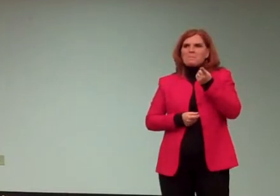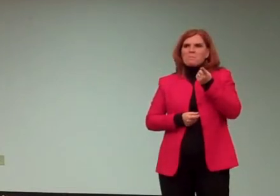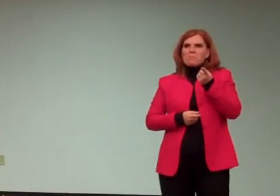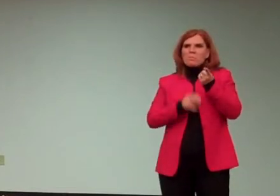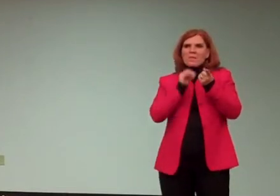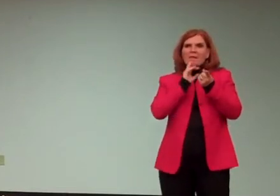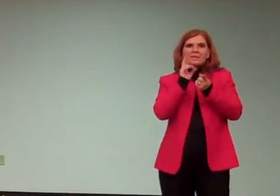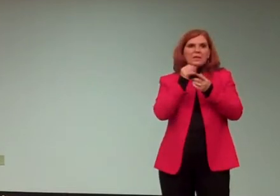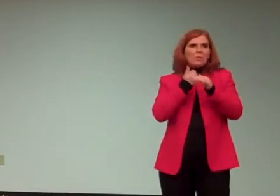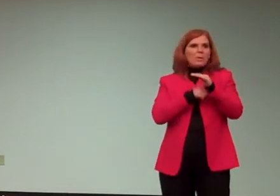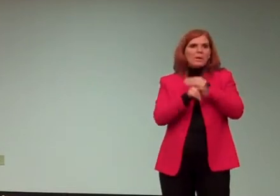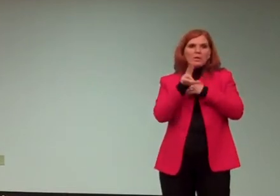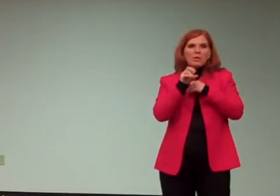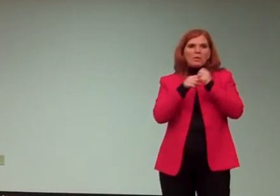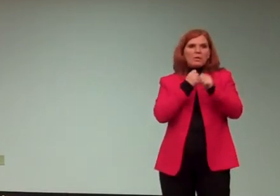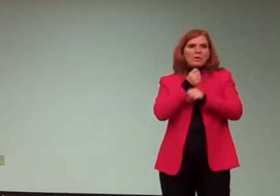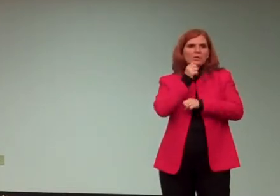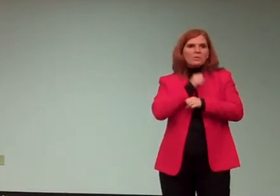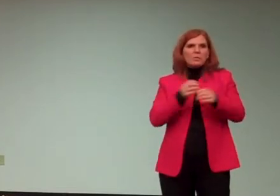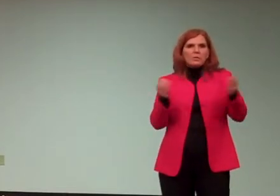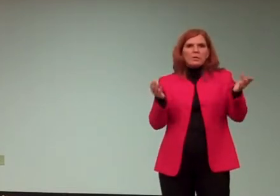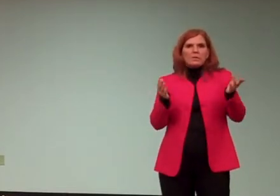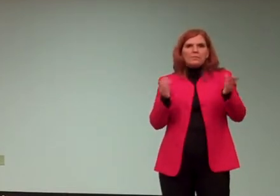Is there nobody under 30?